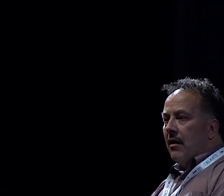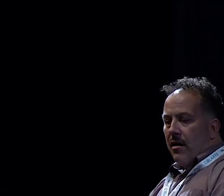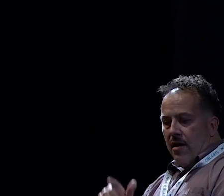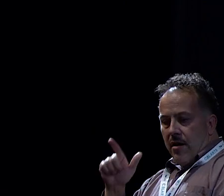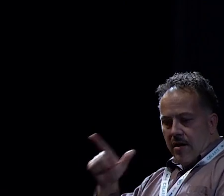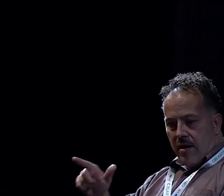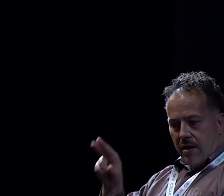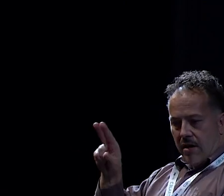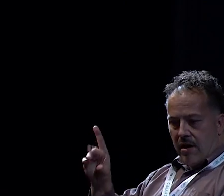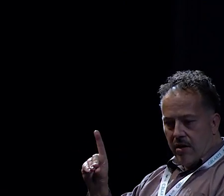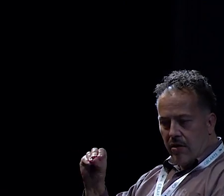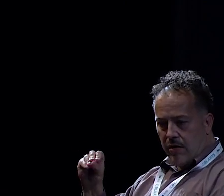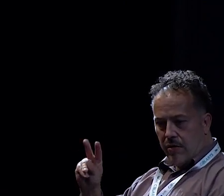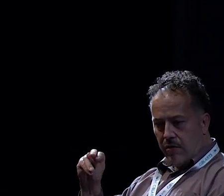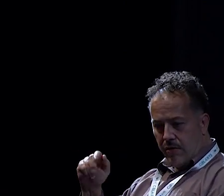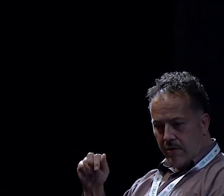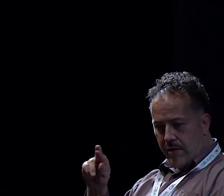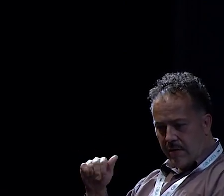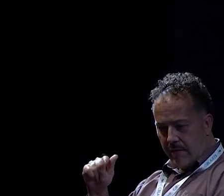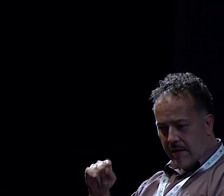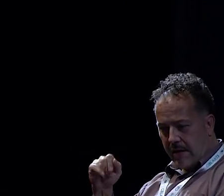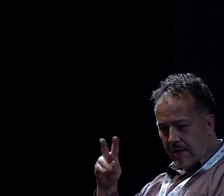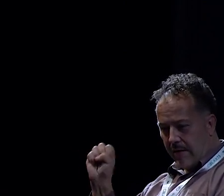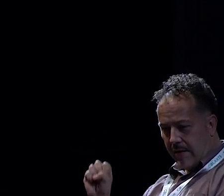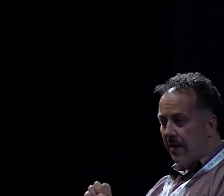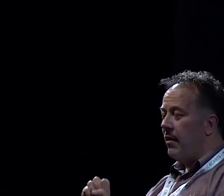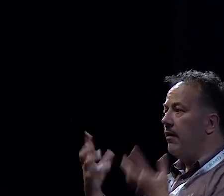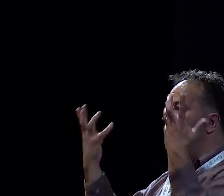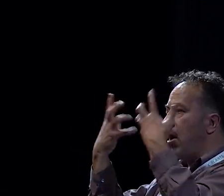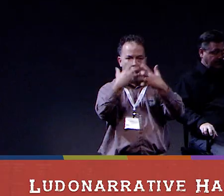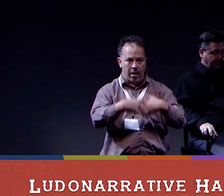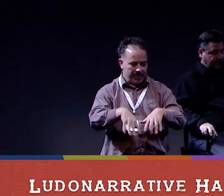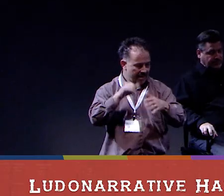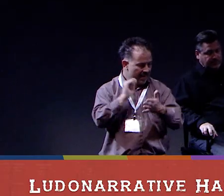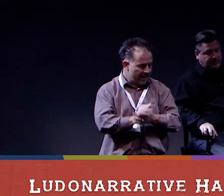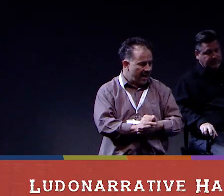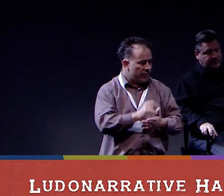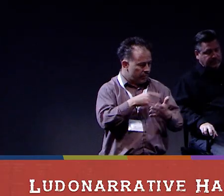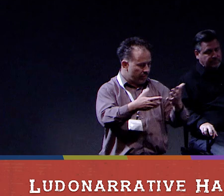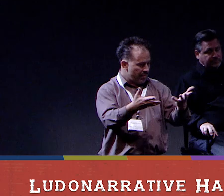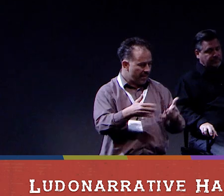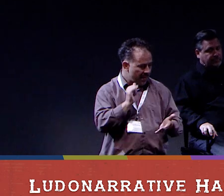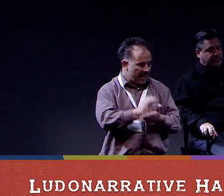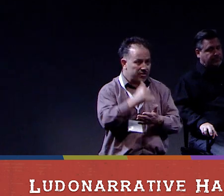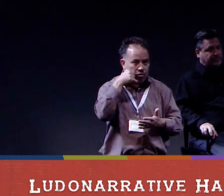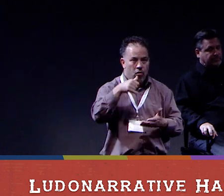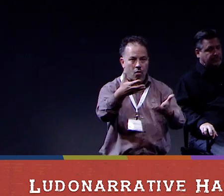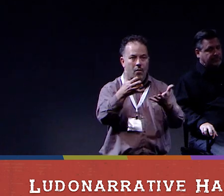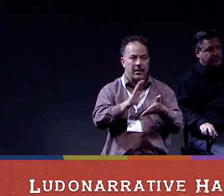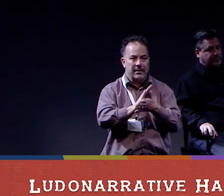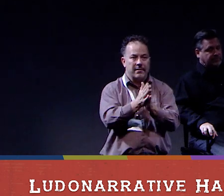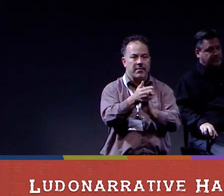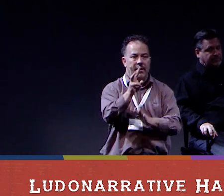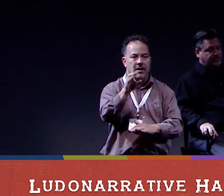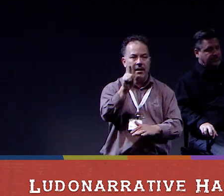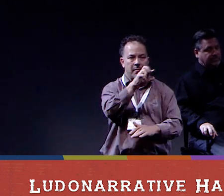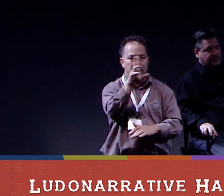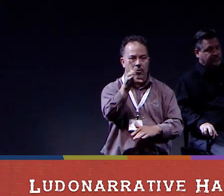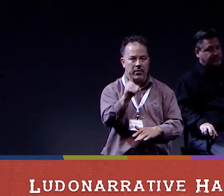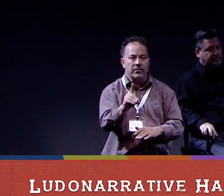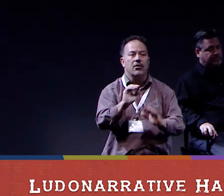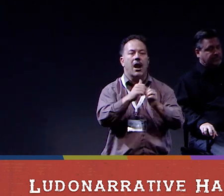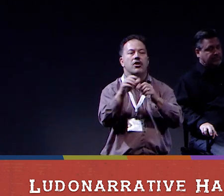Ludonarrative harmony. This is what you're striving for. This is a girl wanting to be a wizard. How do you be a wizard? You cast